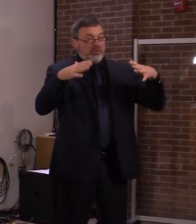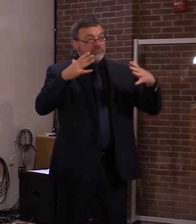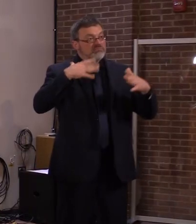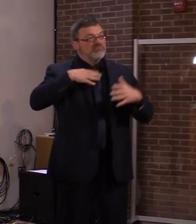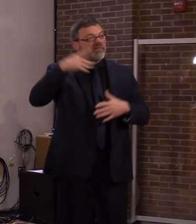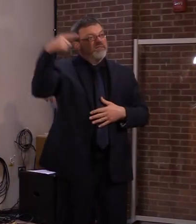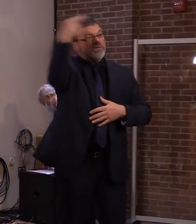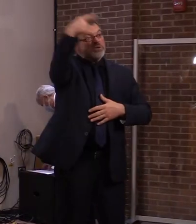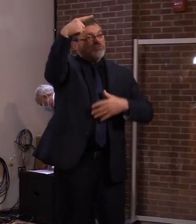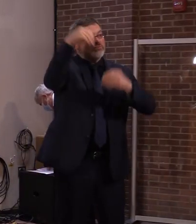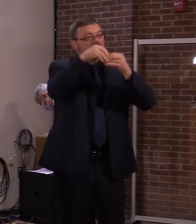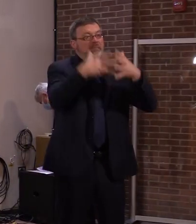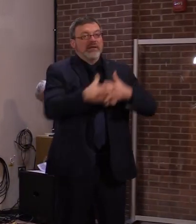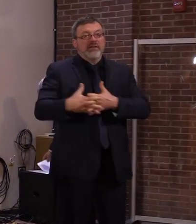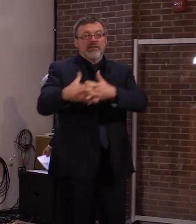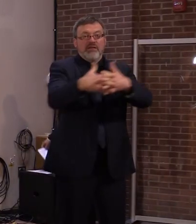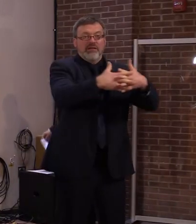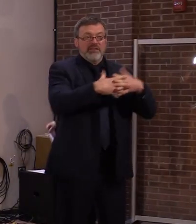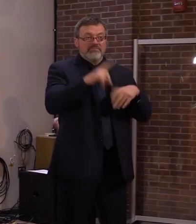we requested another